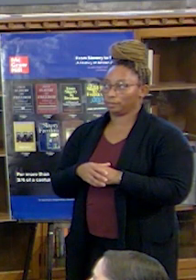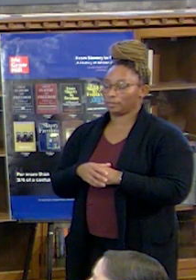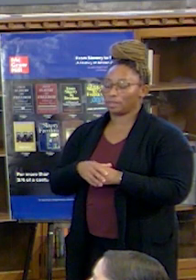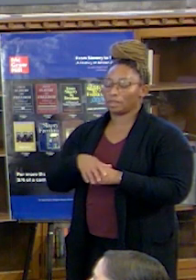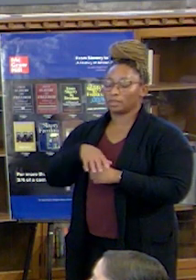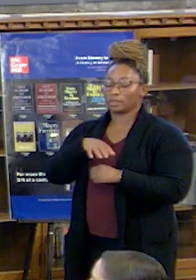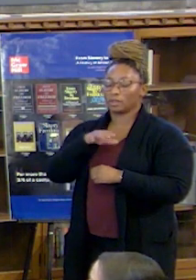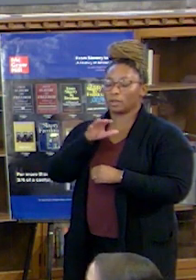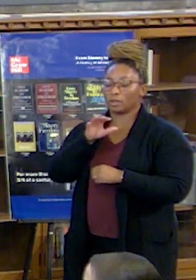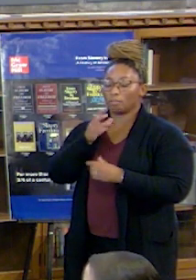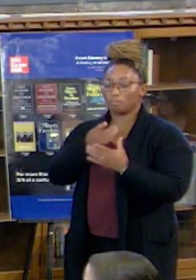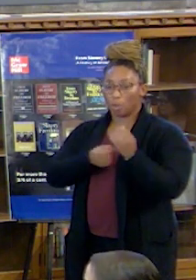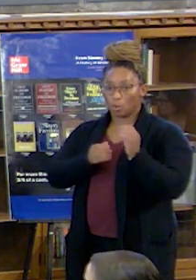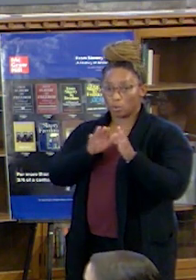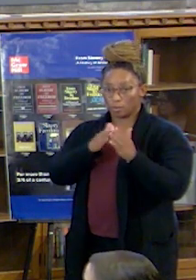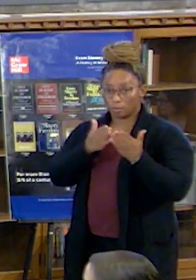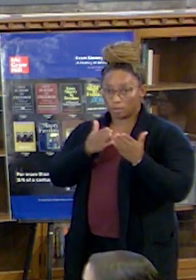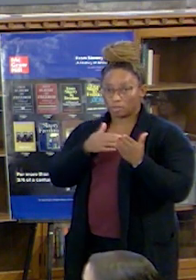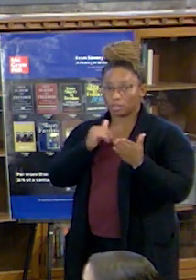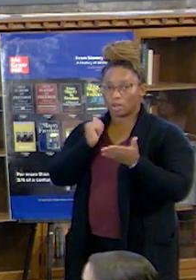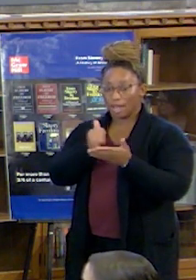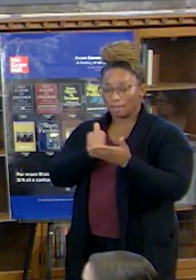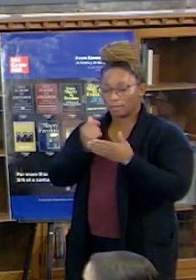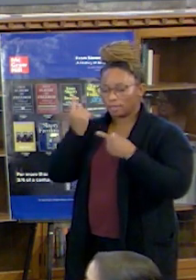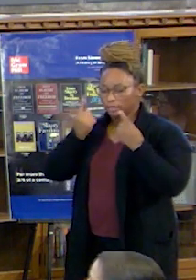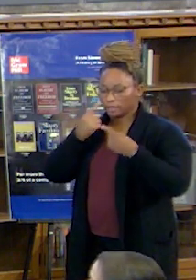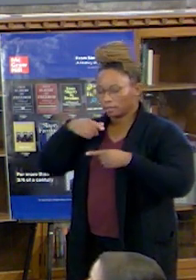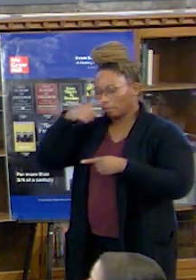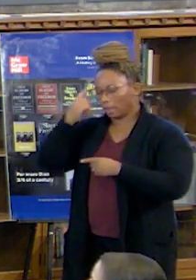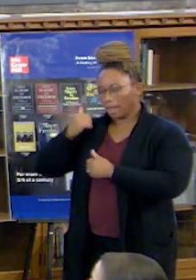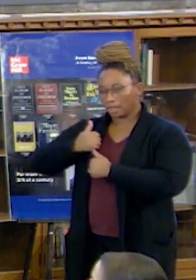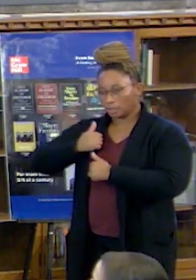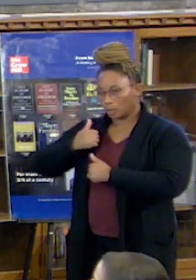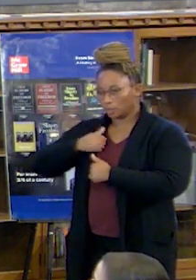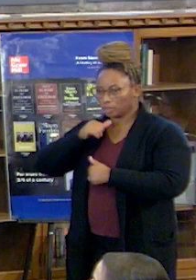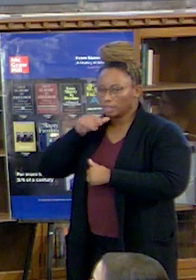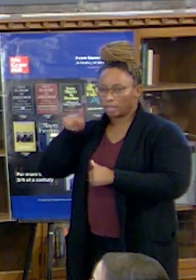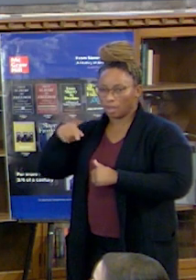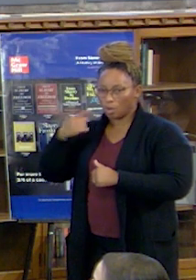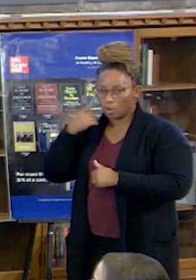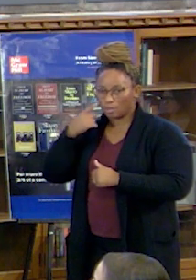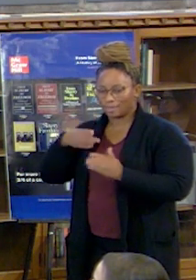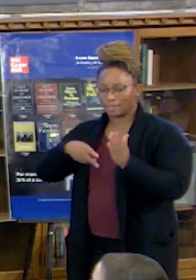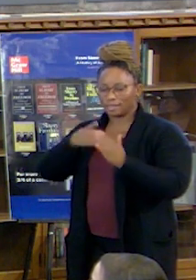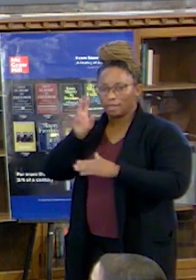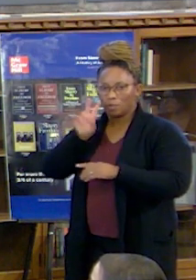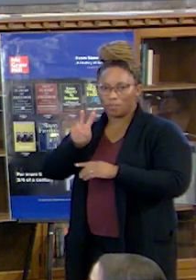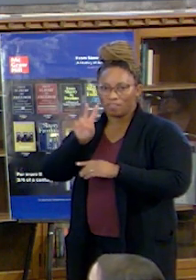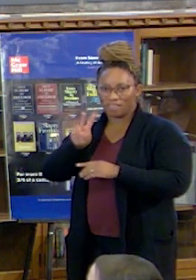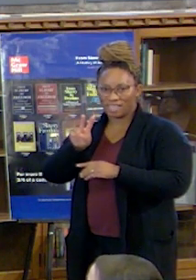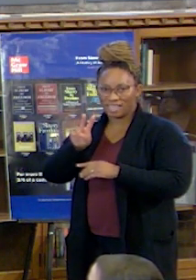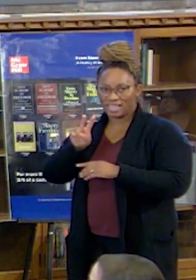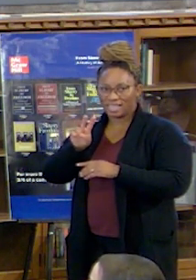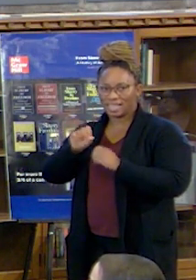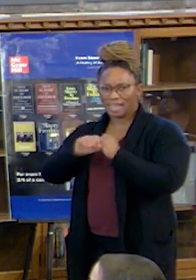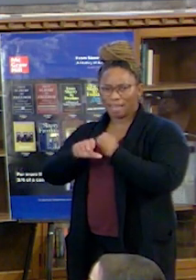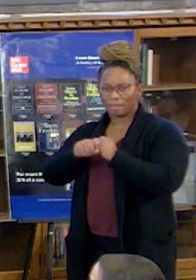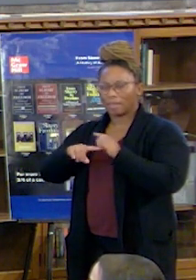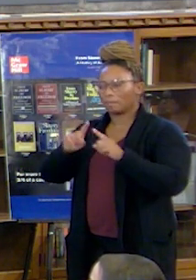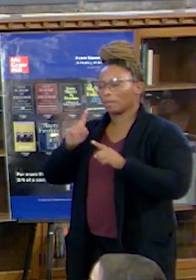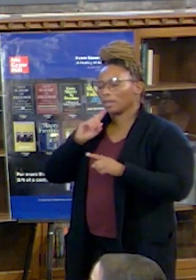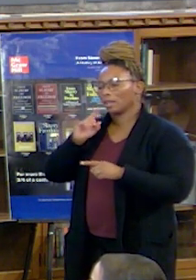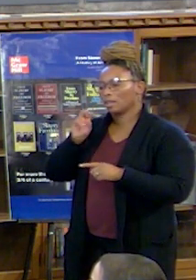Franklin's book and autobiography are helpful for considering black soldiers and not just the double V campaign but what Rayford